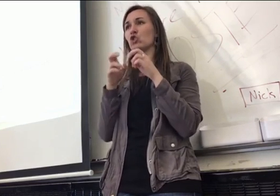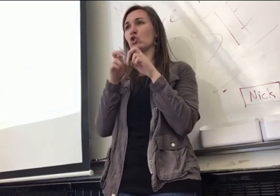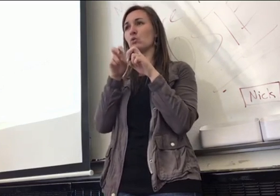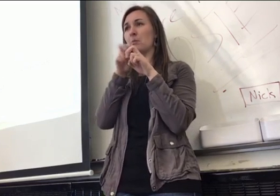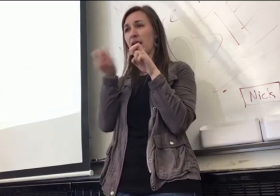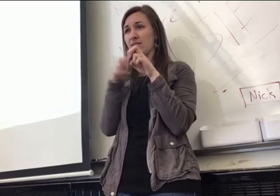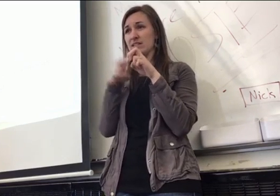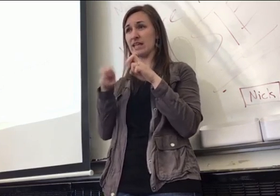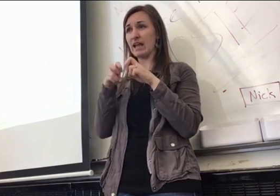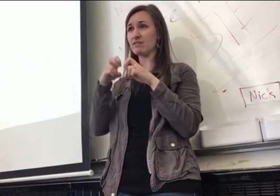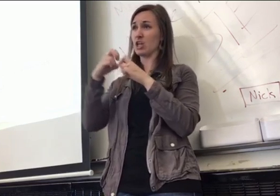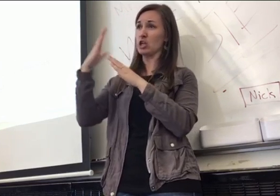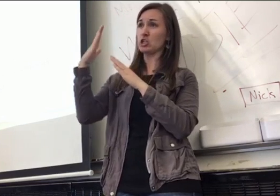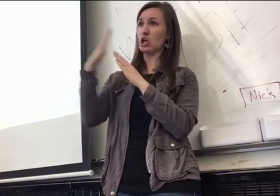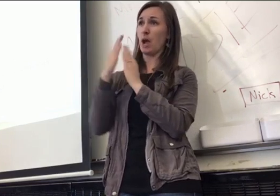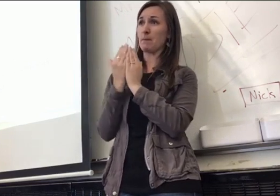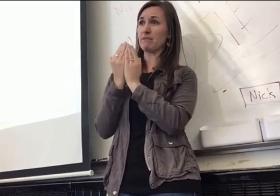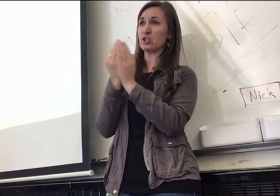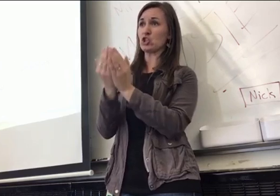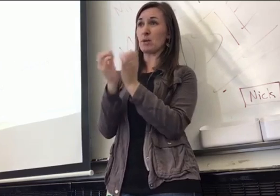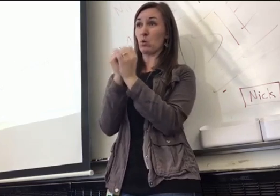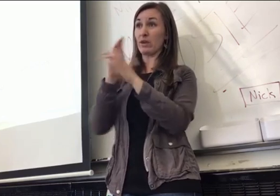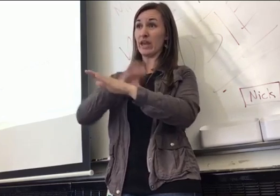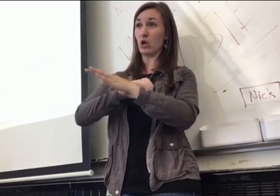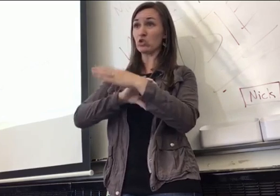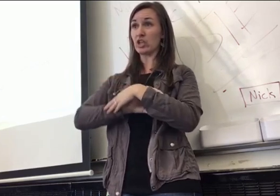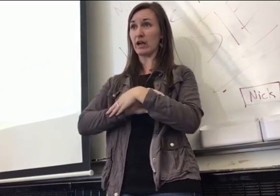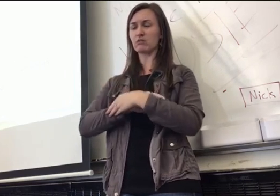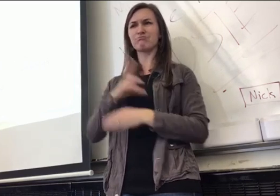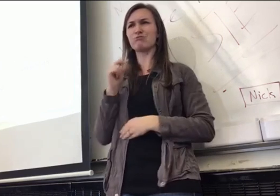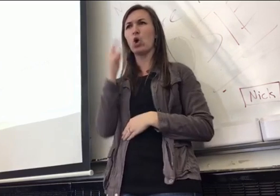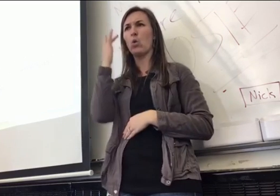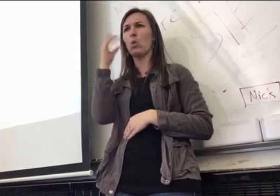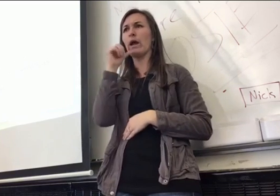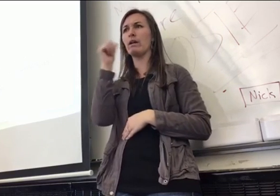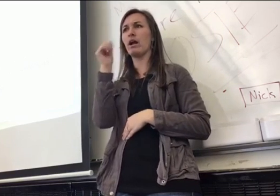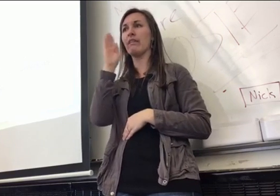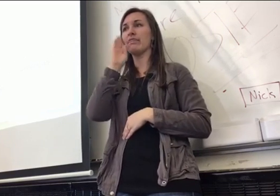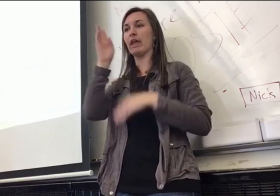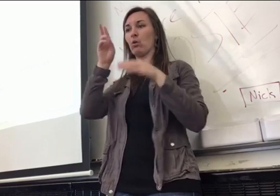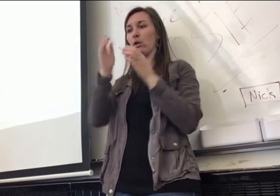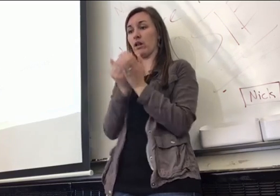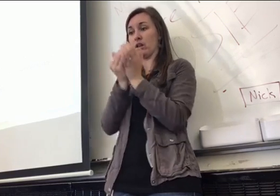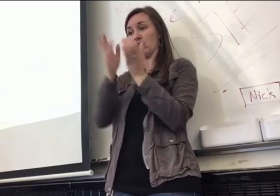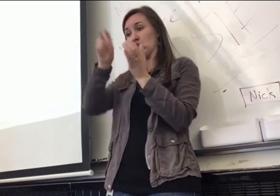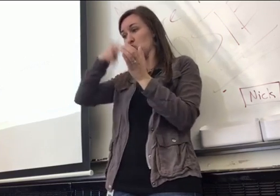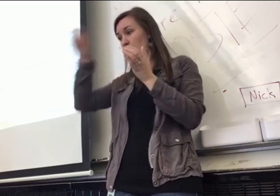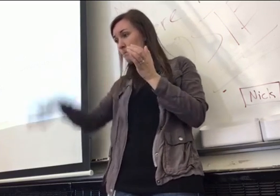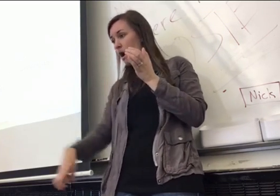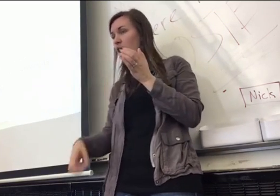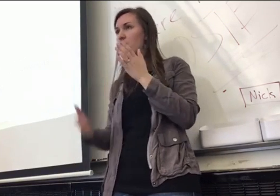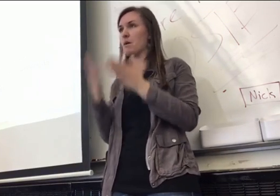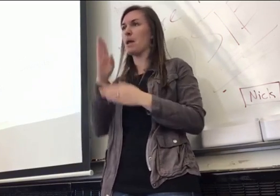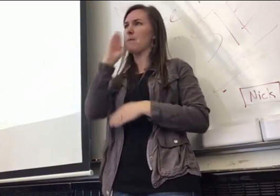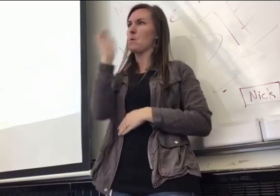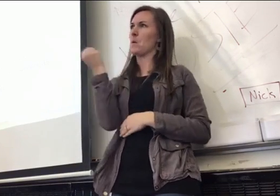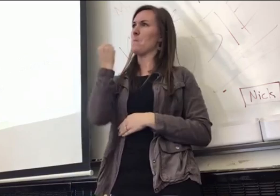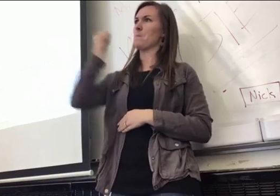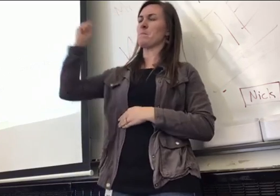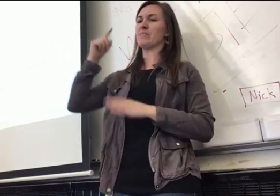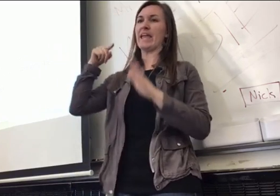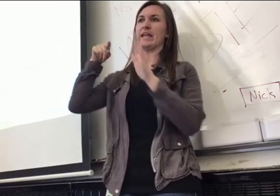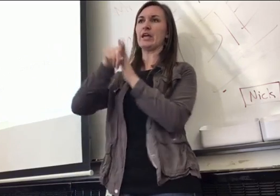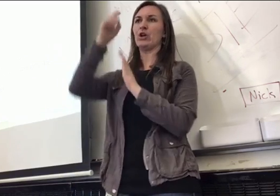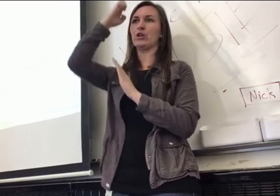no shackles on? Because what are they going to do? They're going to jump overboard. They're going to kill you. They're going to accuse of mutiny. So this